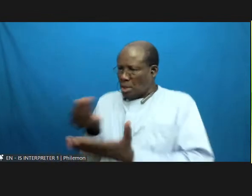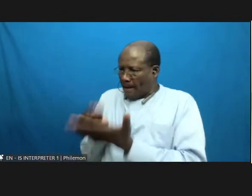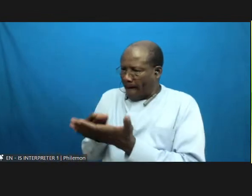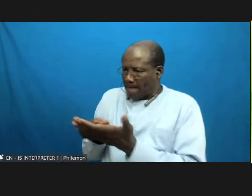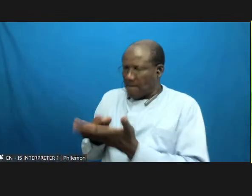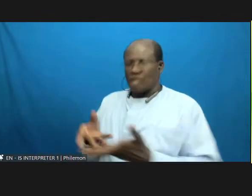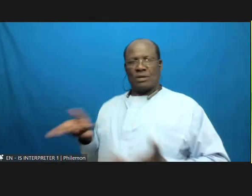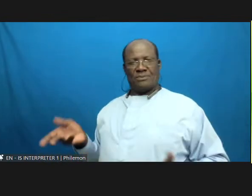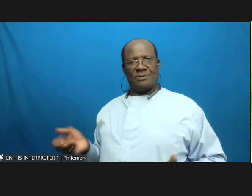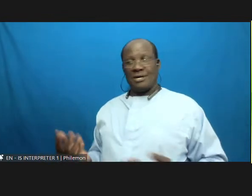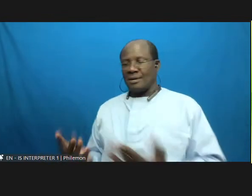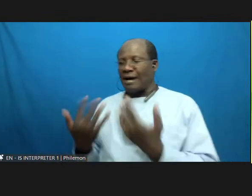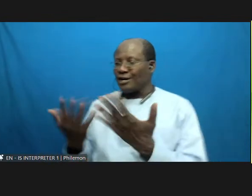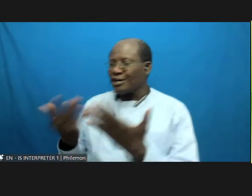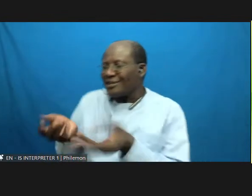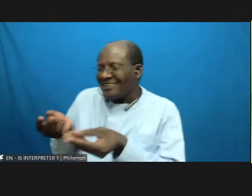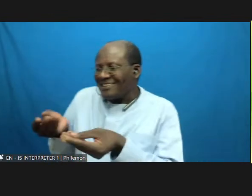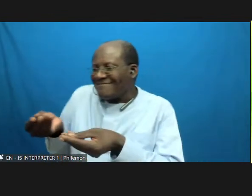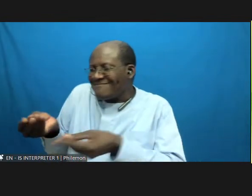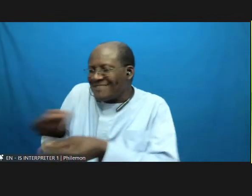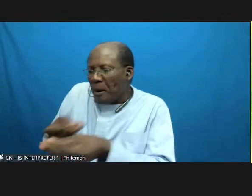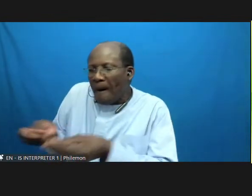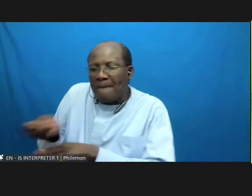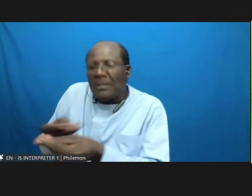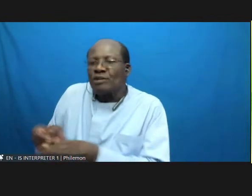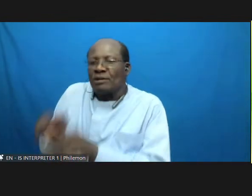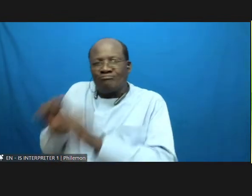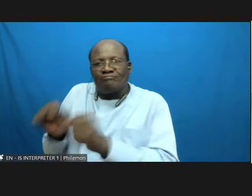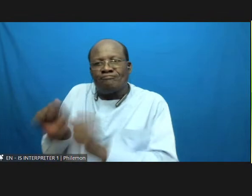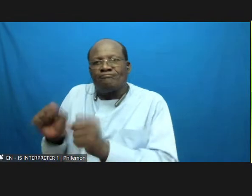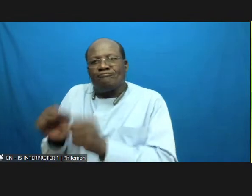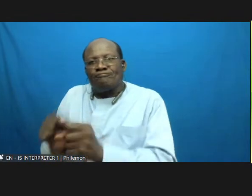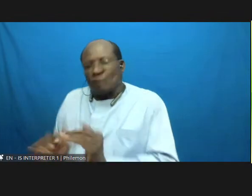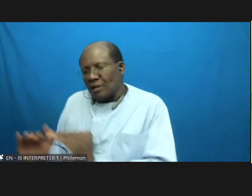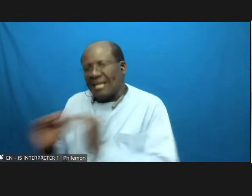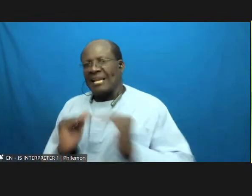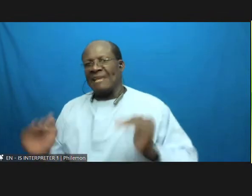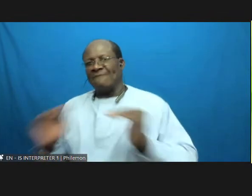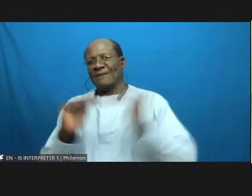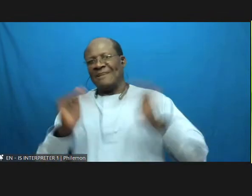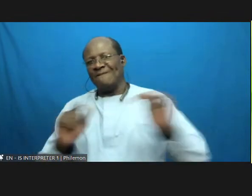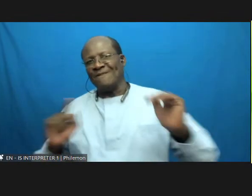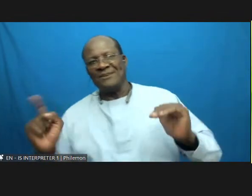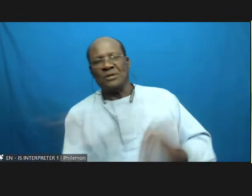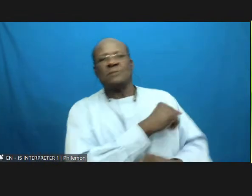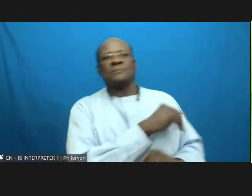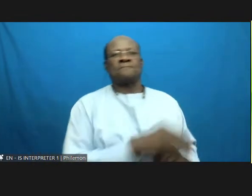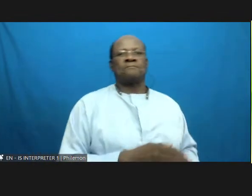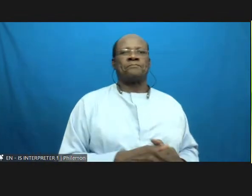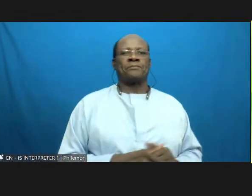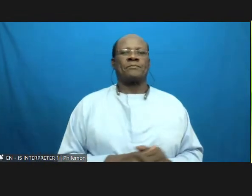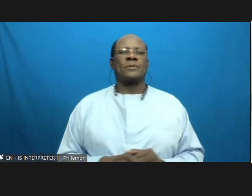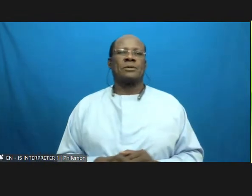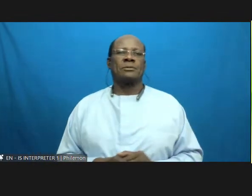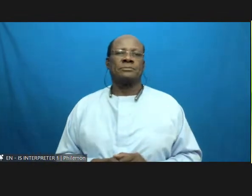funds are available across the board. I note, while I know that